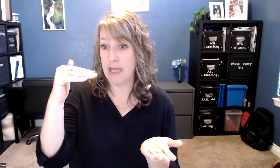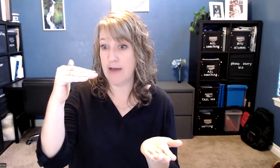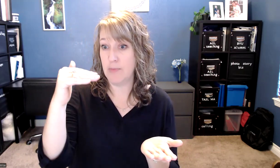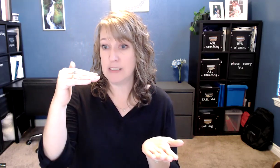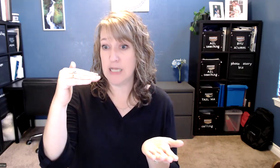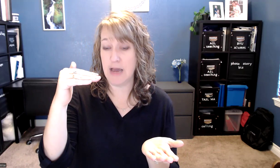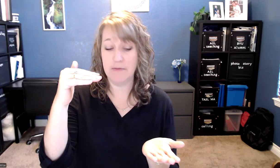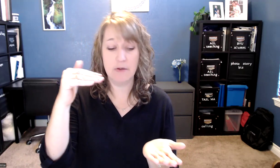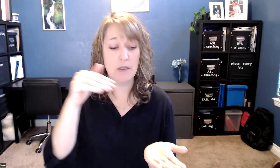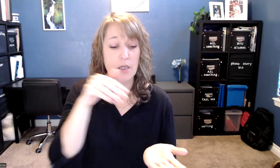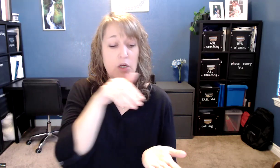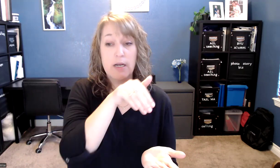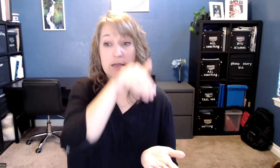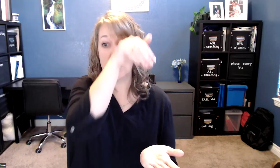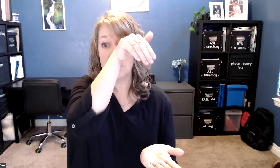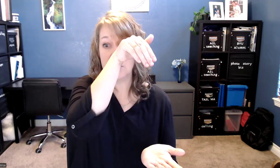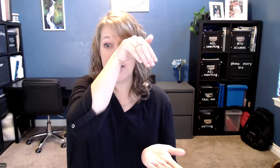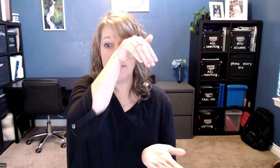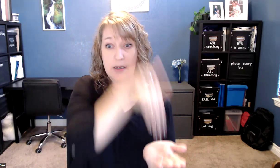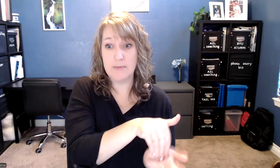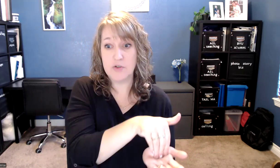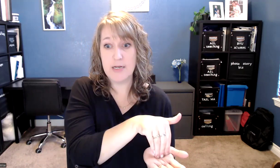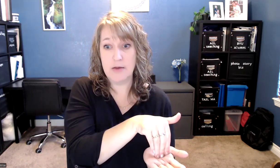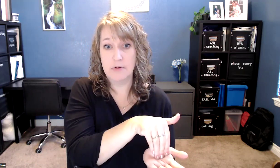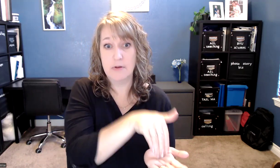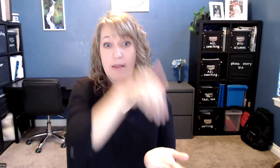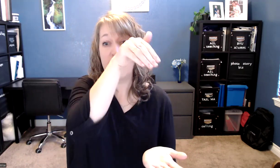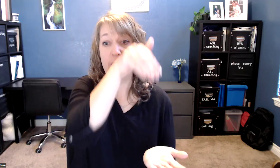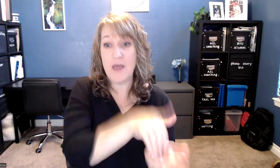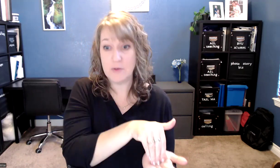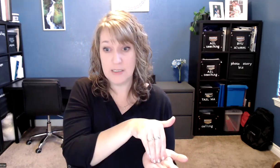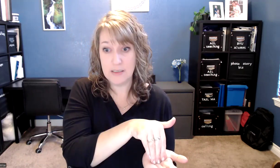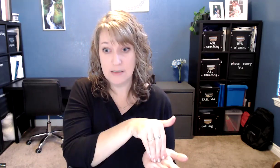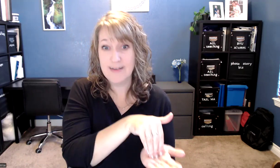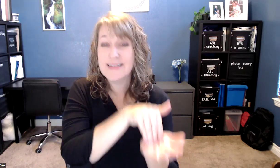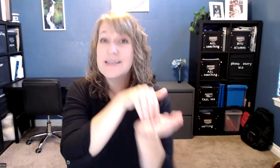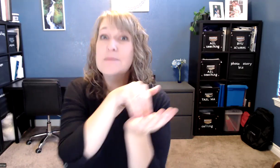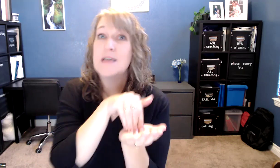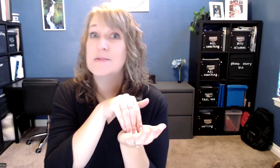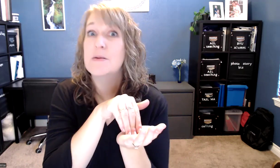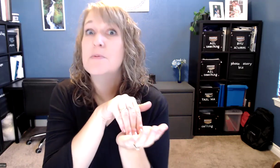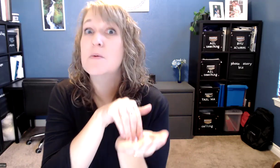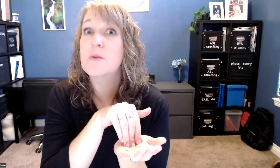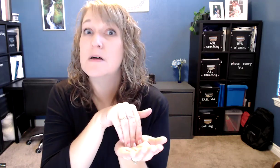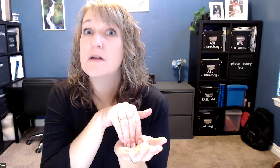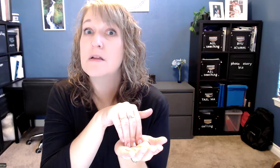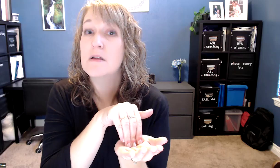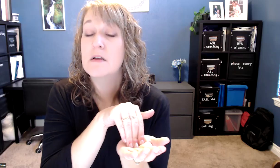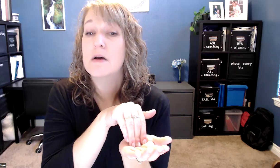half, bent in half. You're going to start straight up and come straight down. 1,000. Sometimes people will